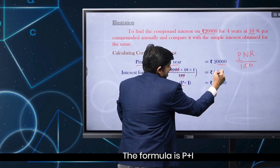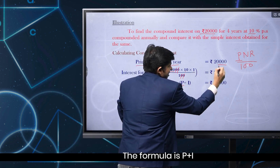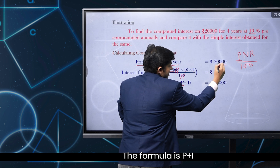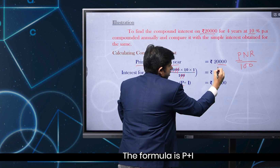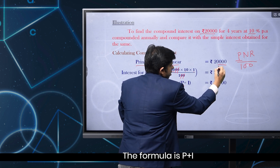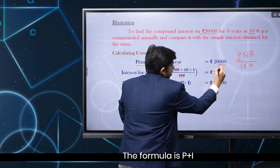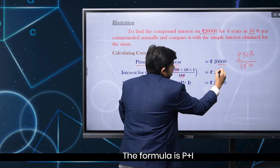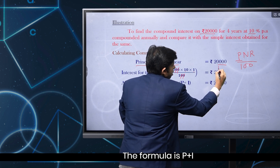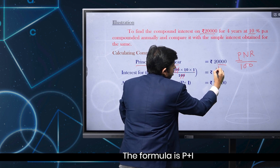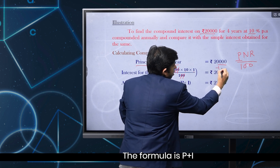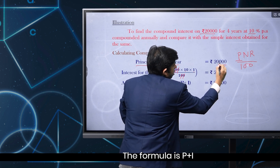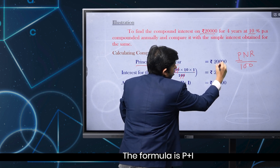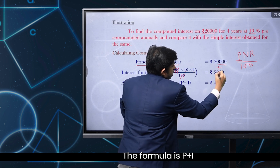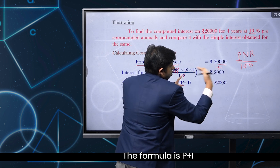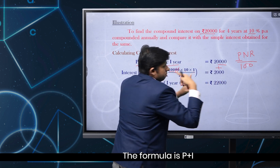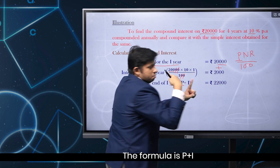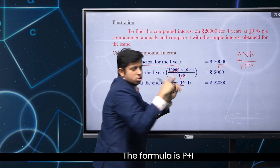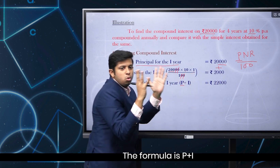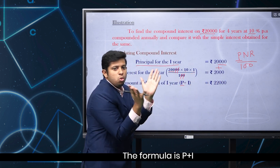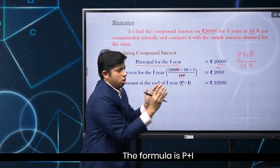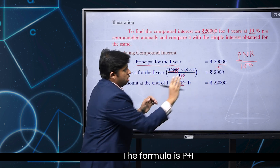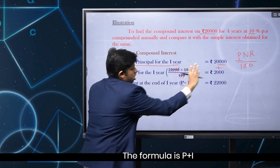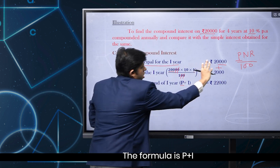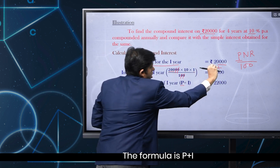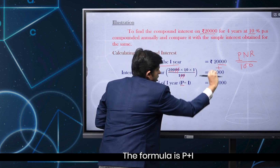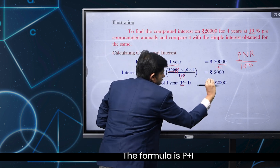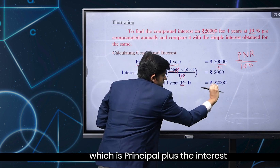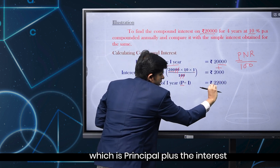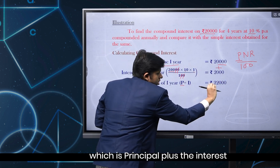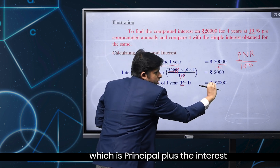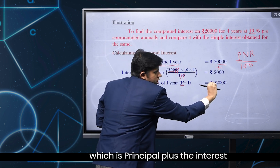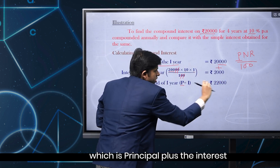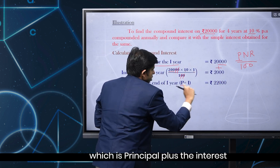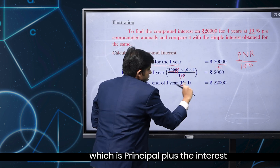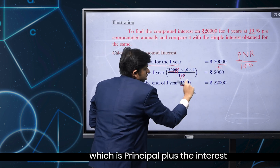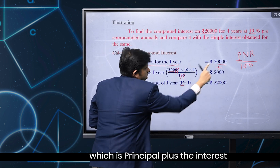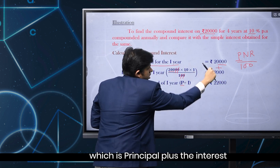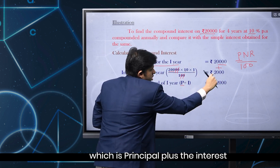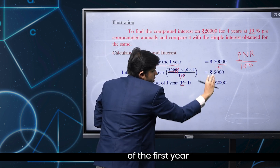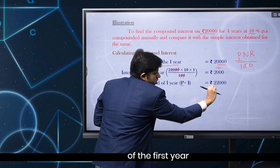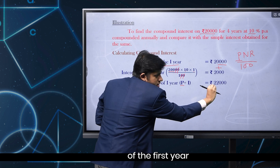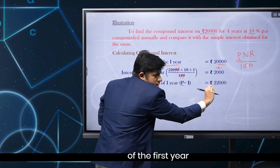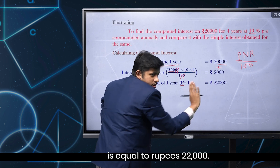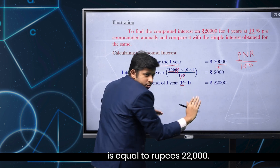formula is P plus I, which is principal plus the interest of the first year is equal